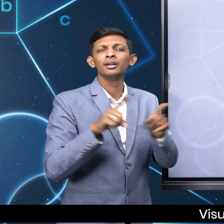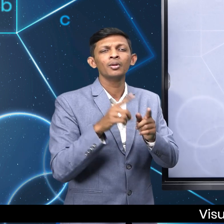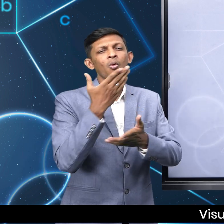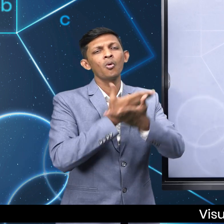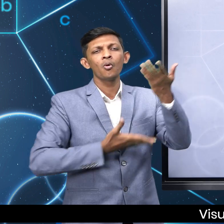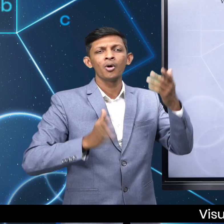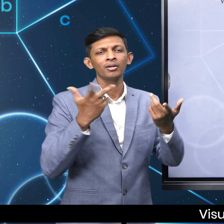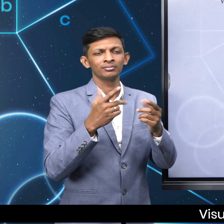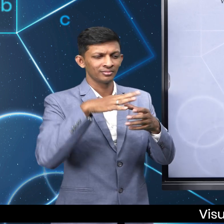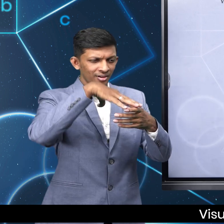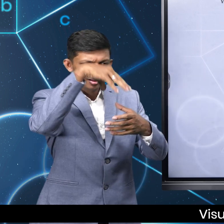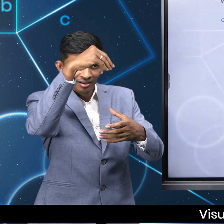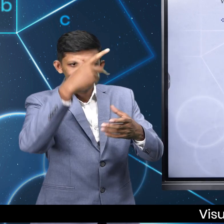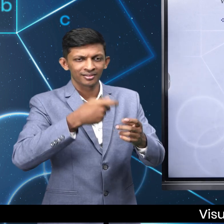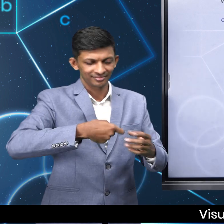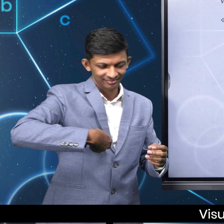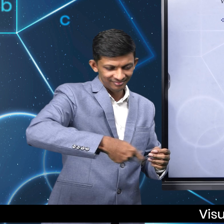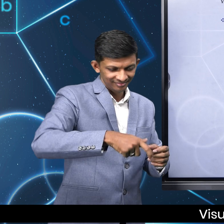Visualizing solid objects.